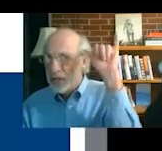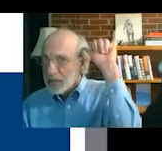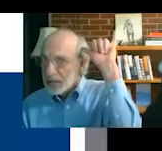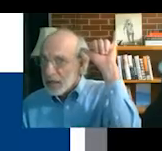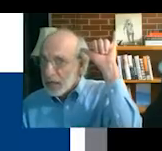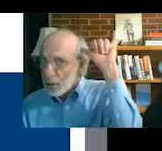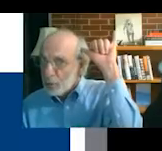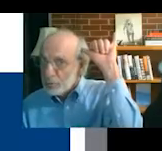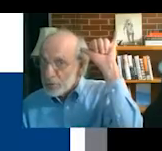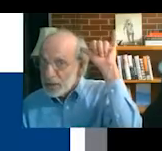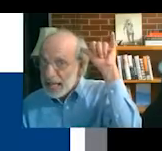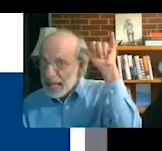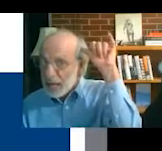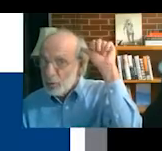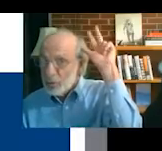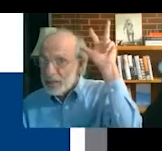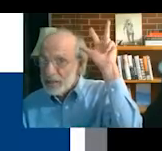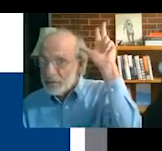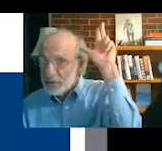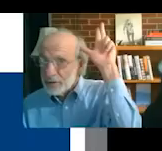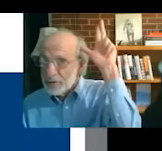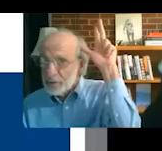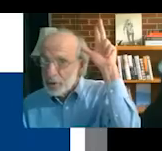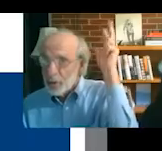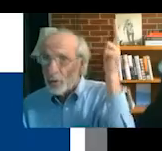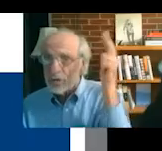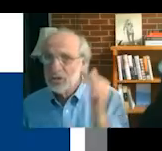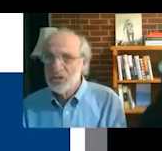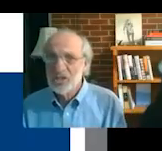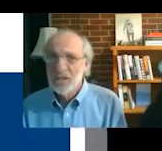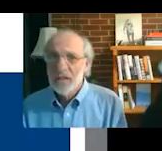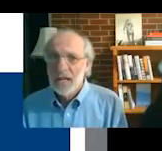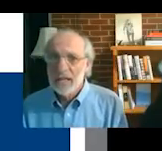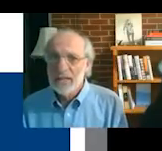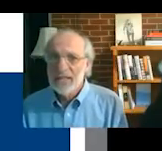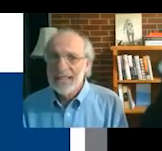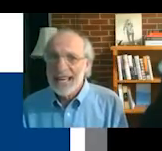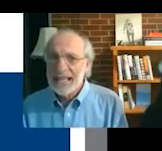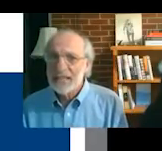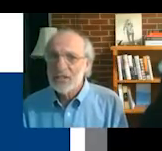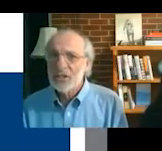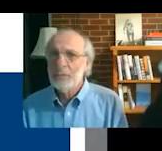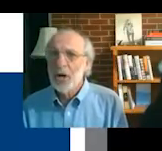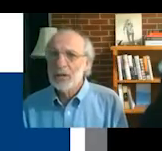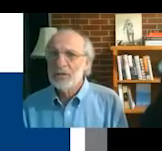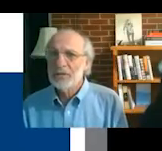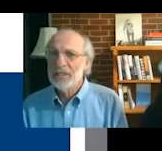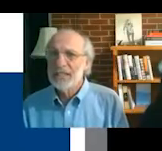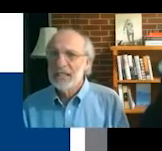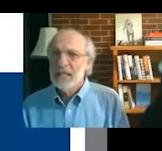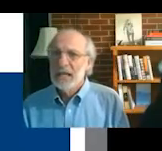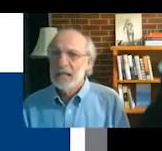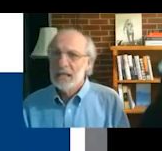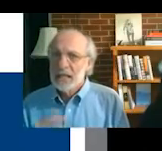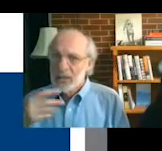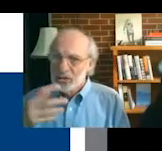shape. Cow will be different from horse. That